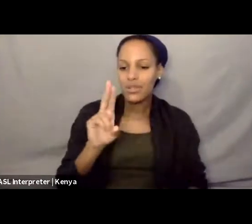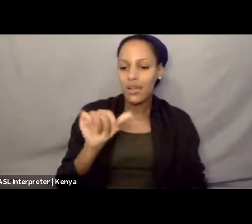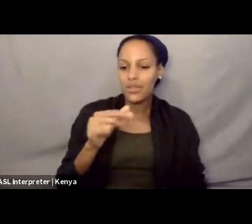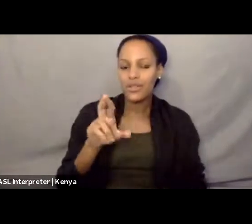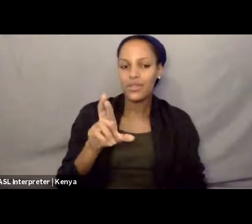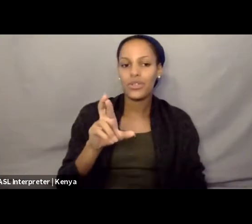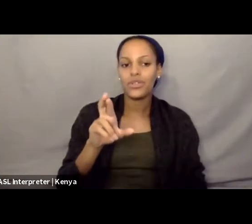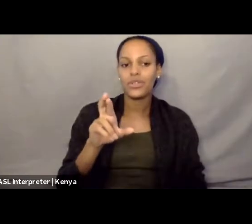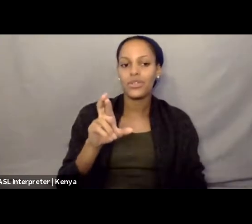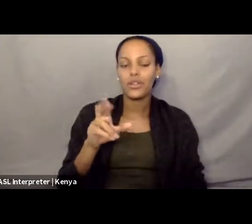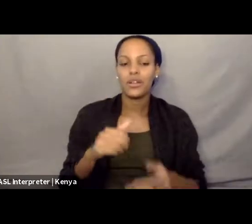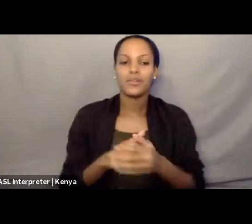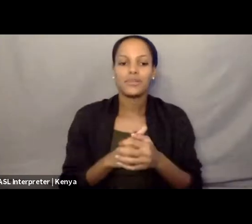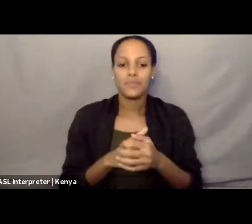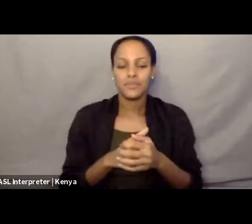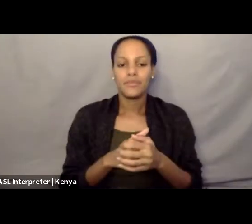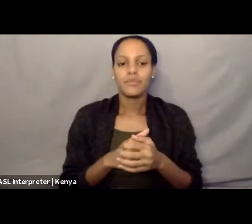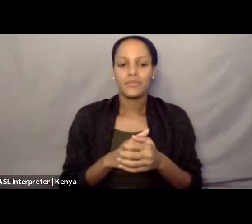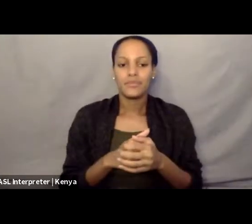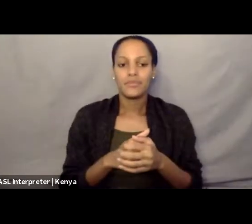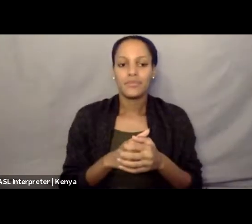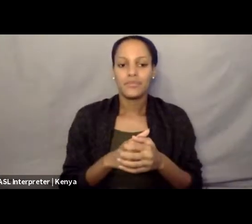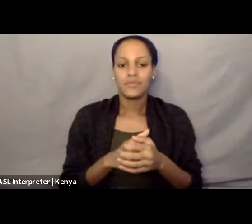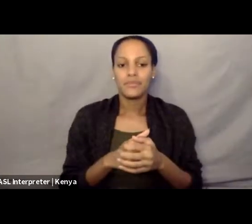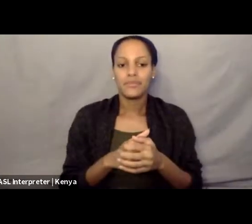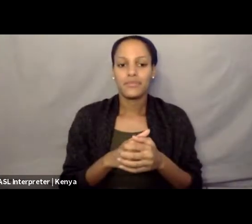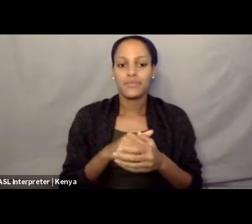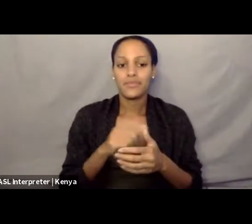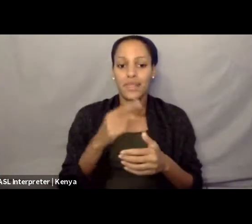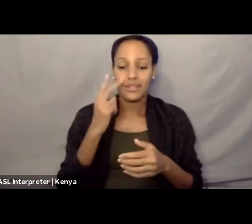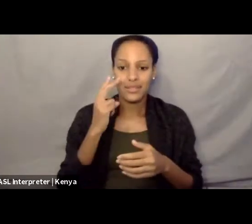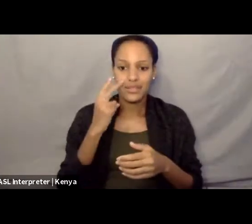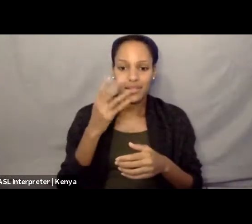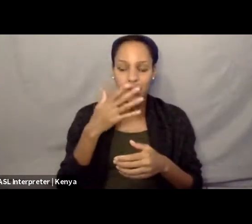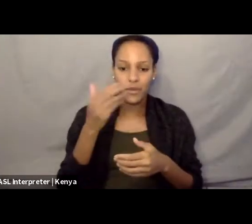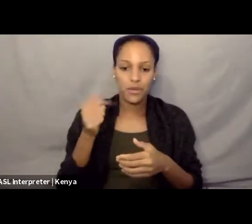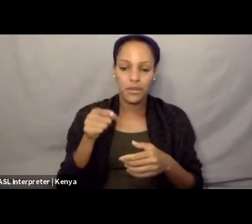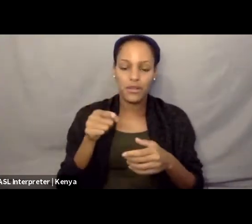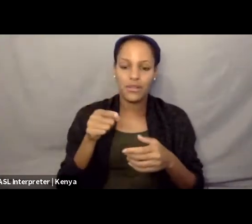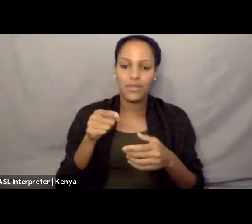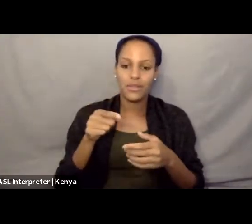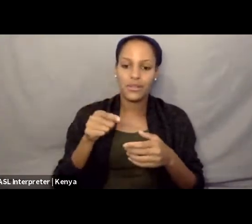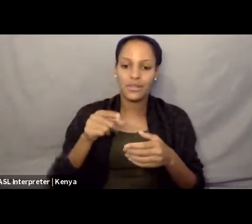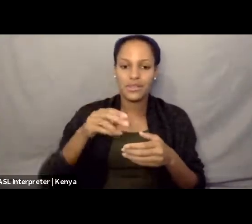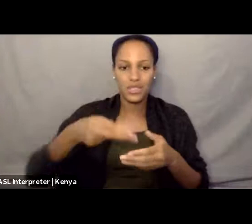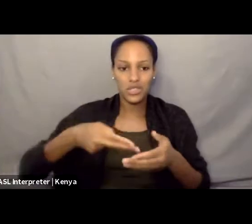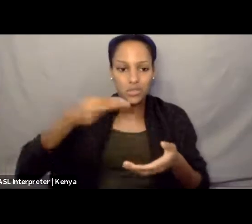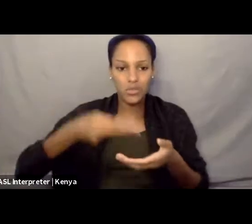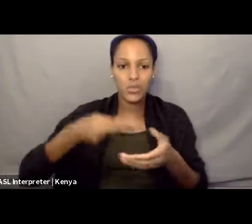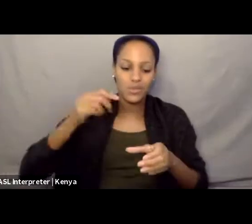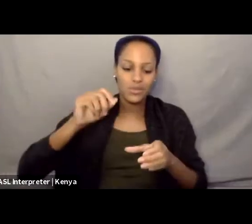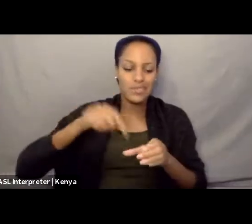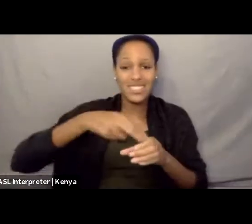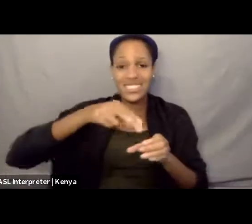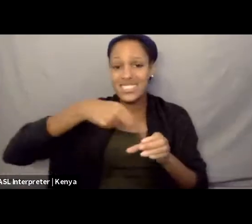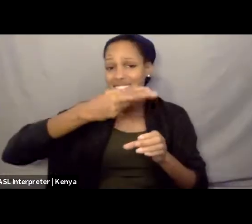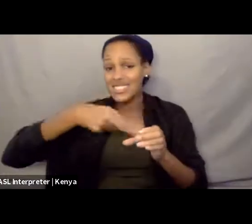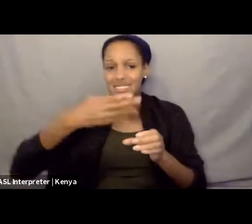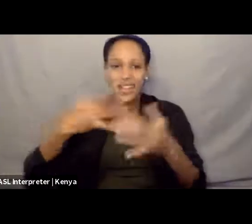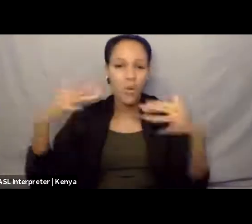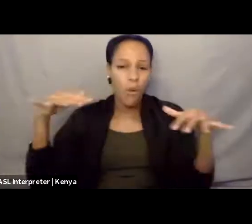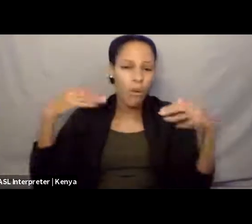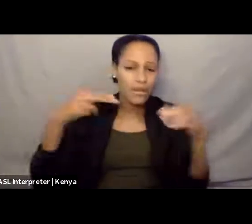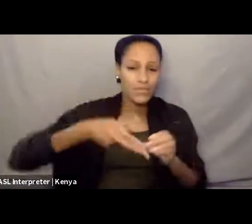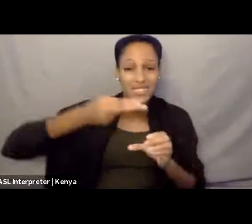squarely on the table. Phew. And the spoon clanging the whole time, for Pete's sake. The